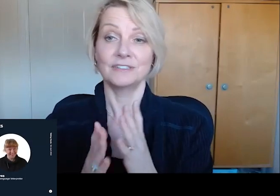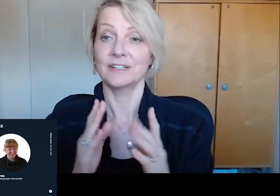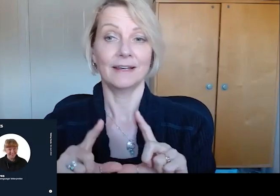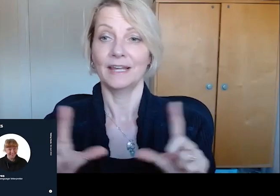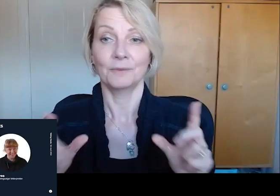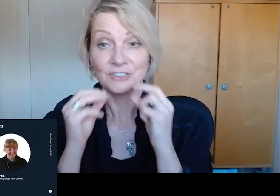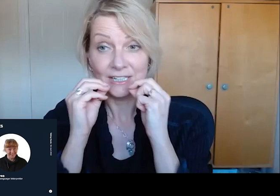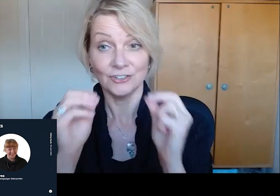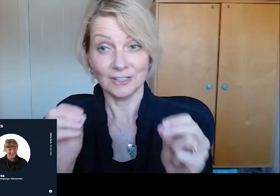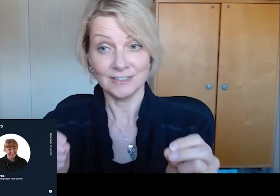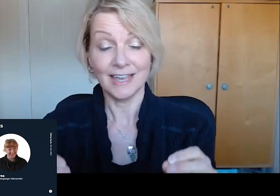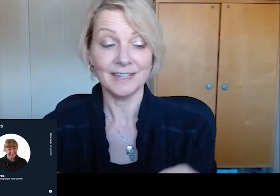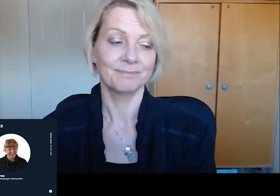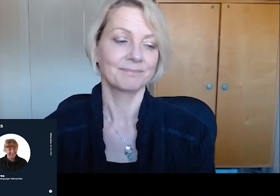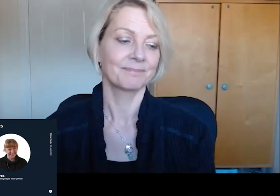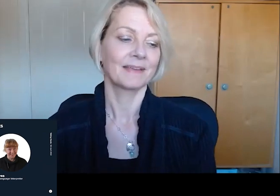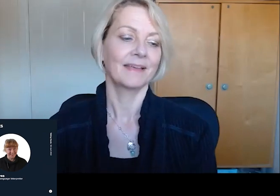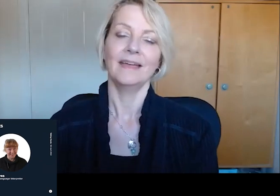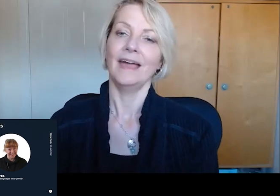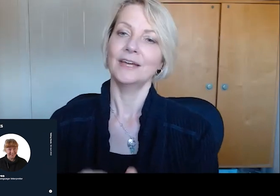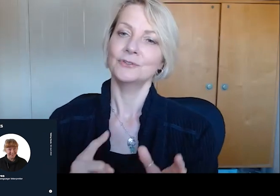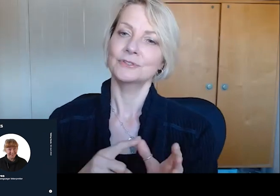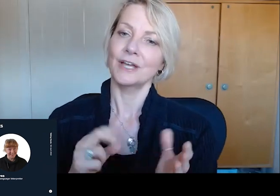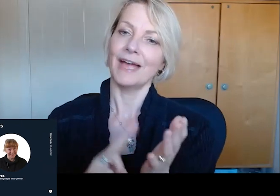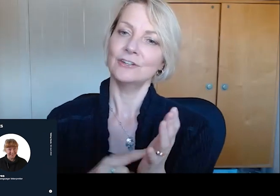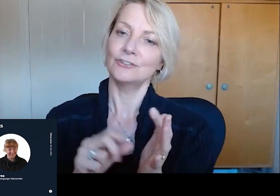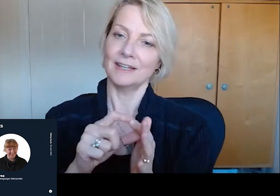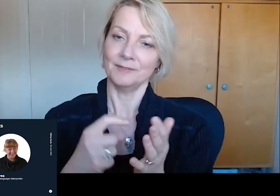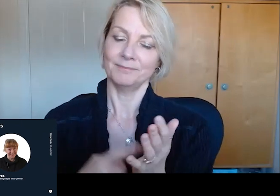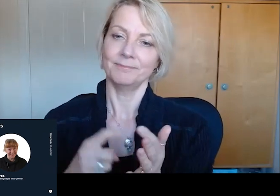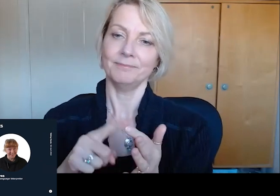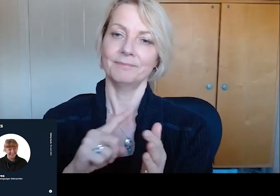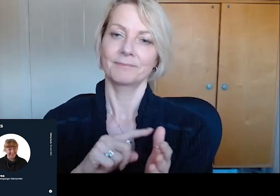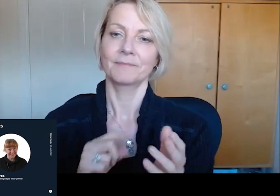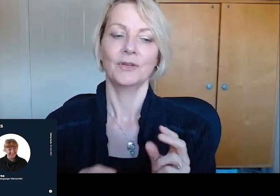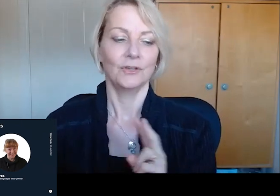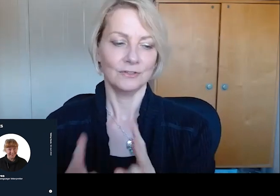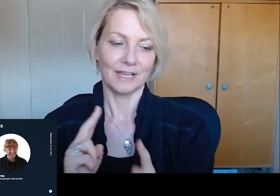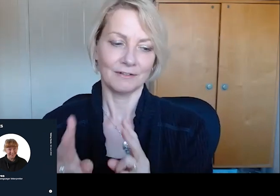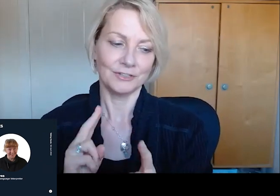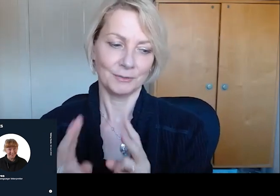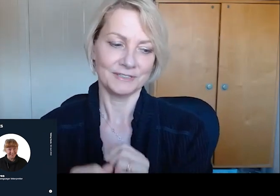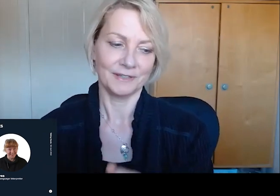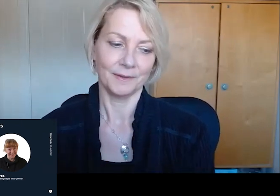Sign Language teacher today, and also Andrea, who's our interpreter.